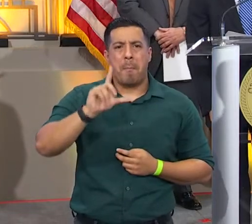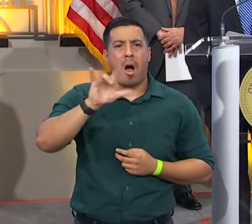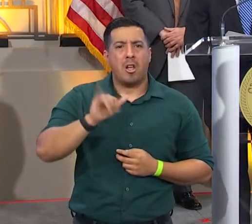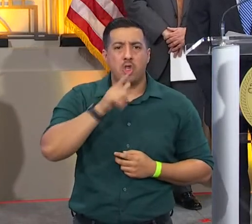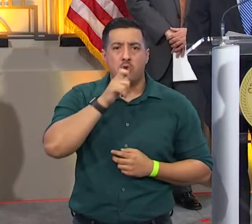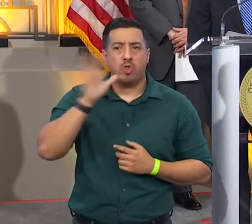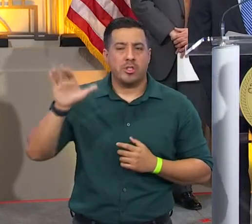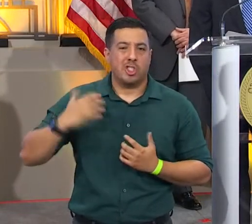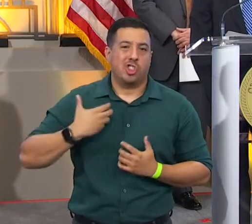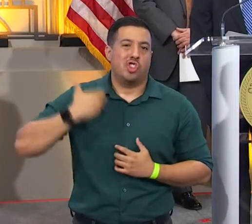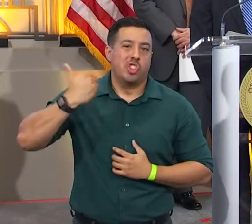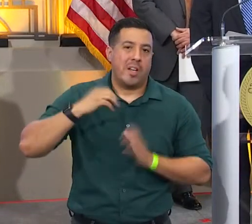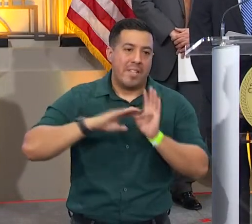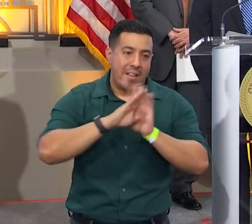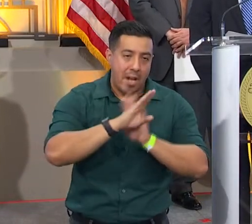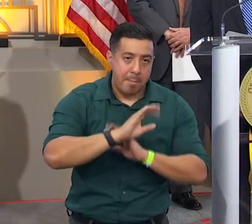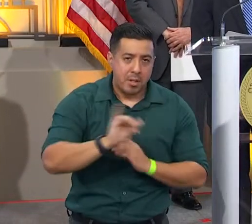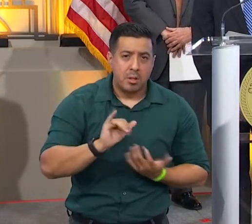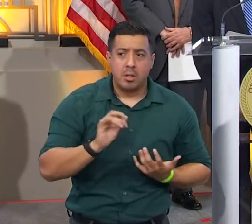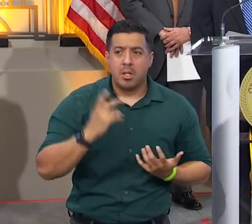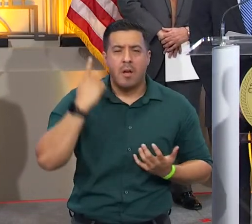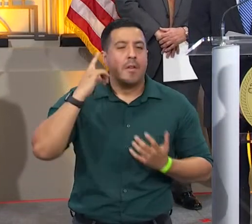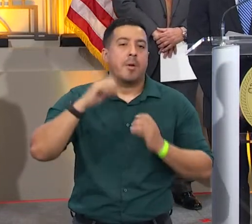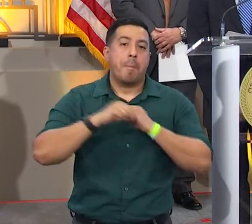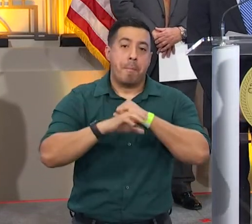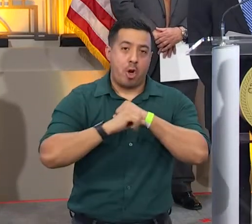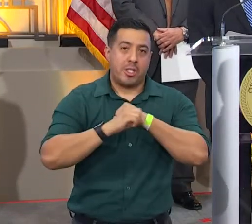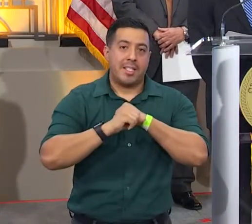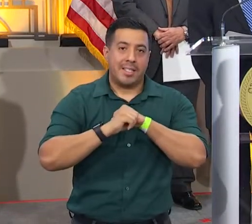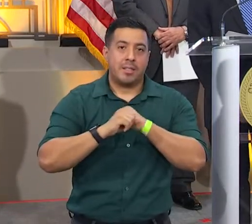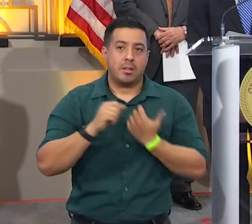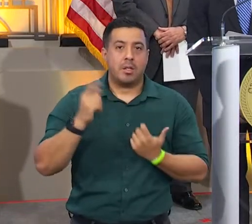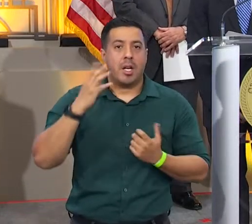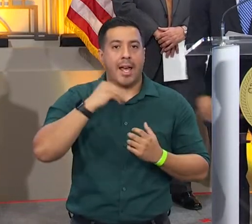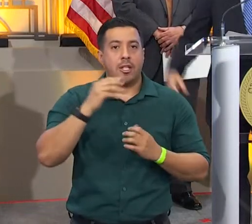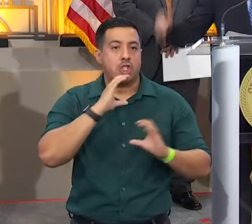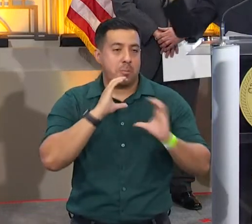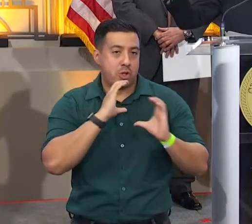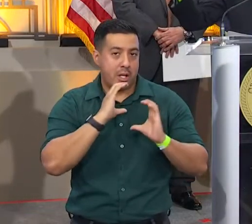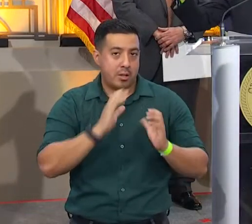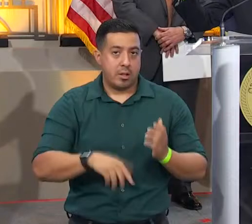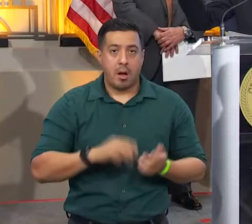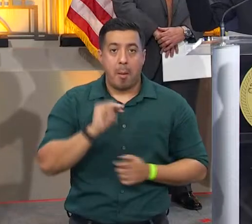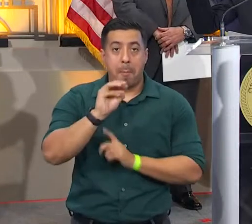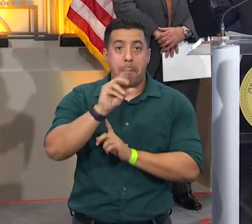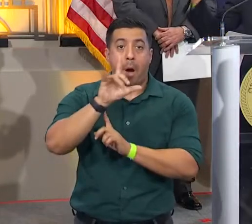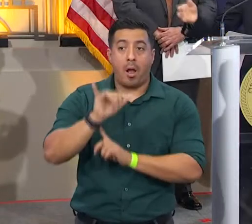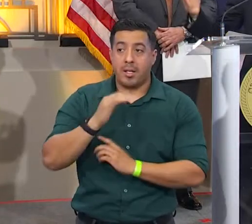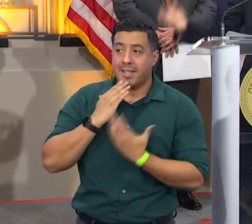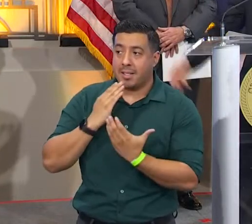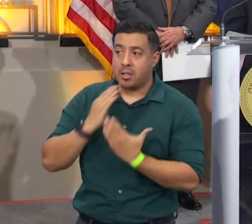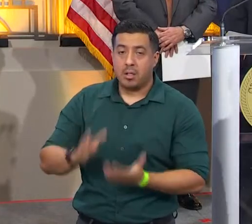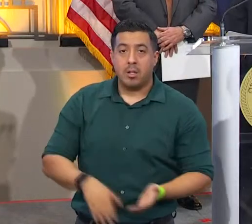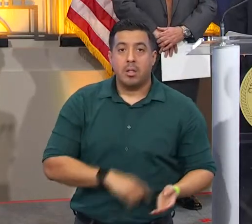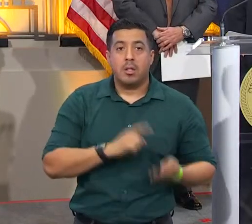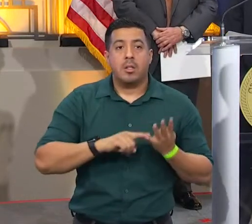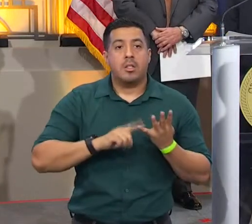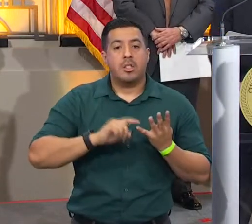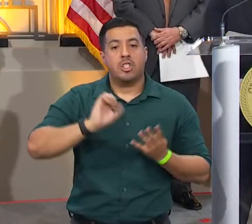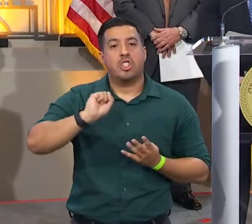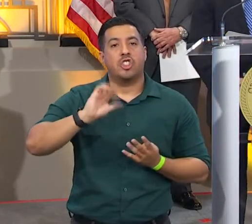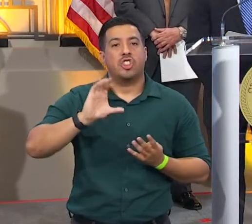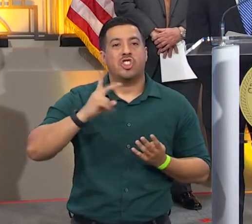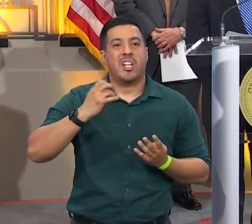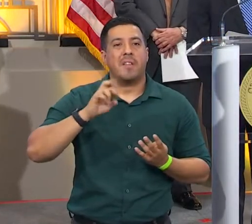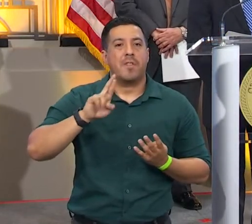chief development, I mean our chief of marketing, air service development, and communications. Molly, thank you so much. And Janet Schaefer, who